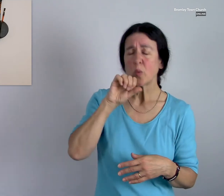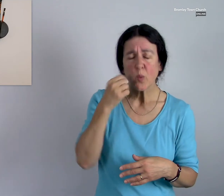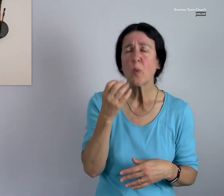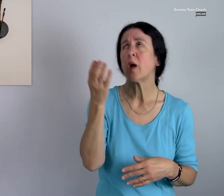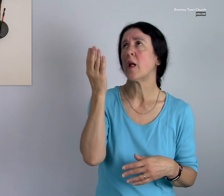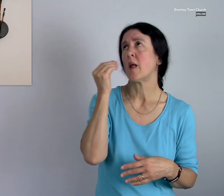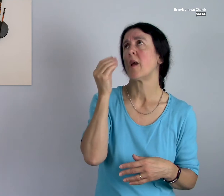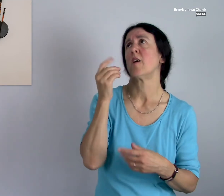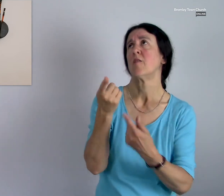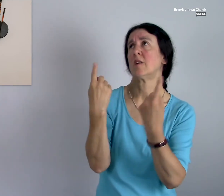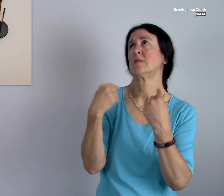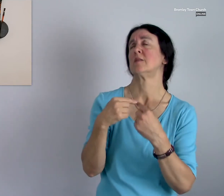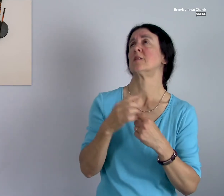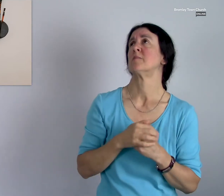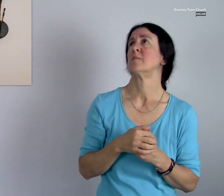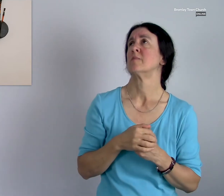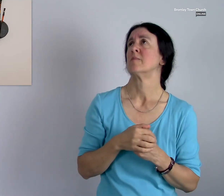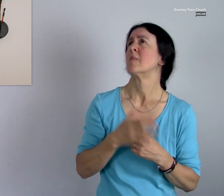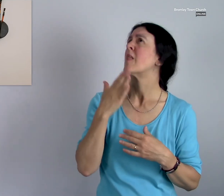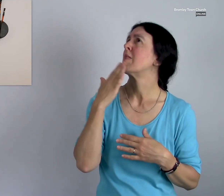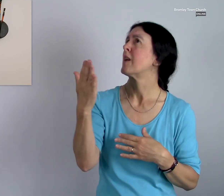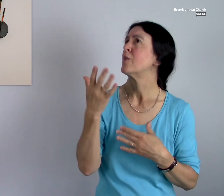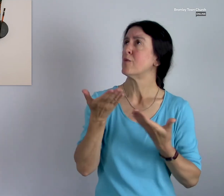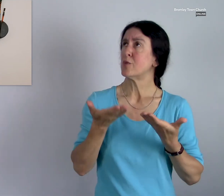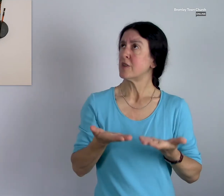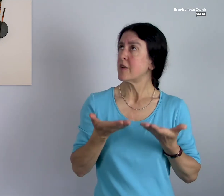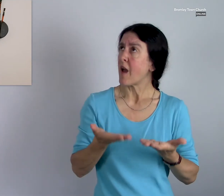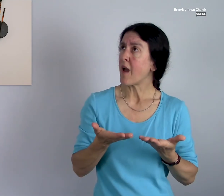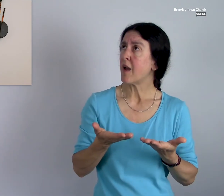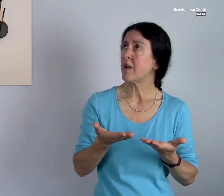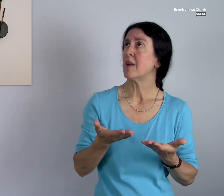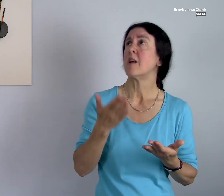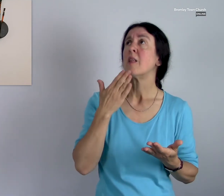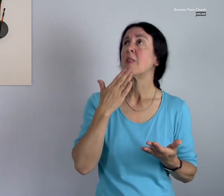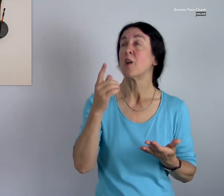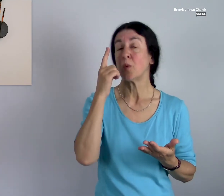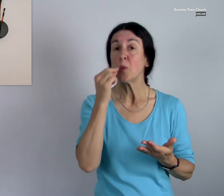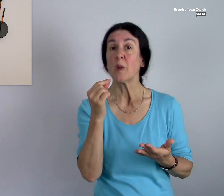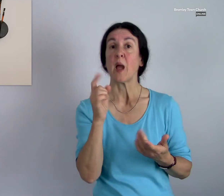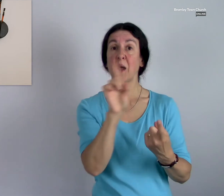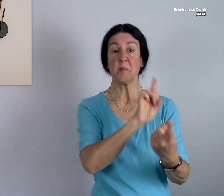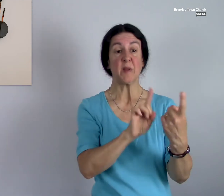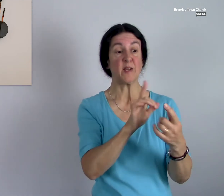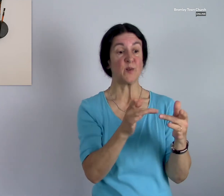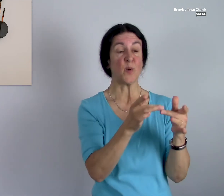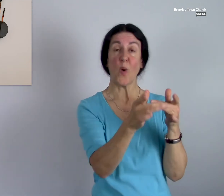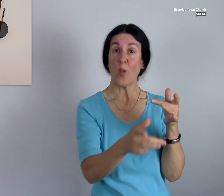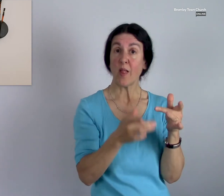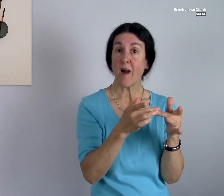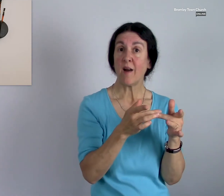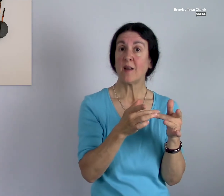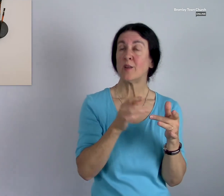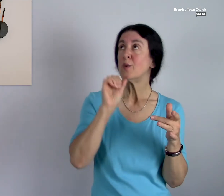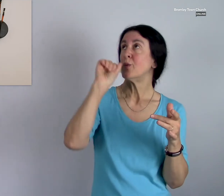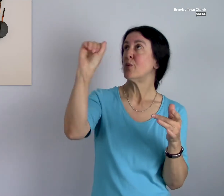want to thank you for today. We want to thank you that we're able to meet here online, that we're able to share your word,